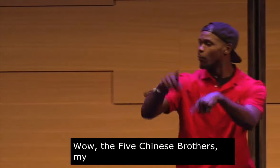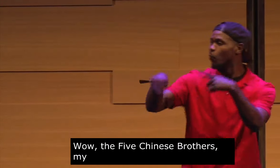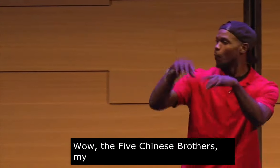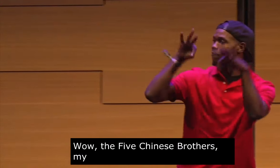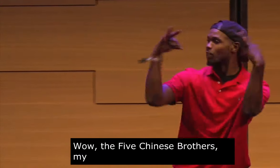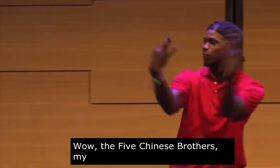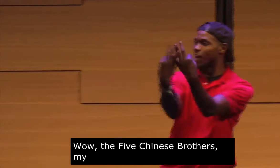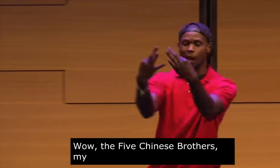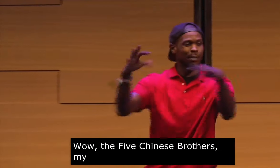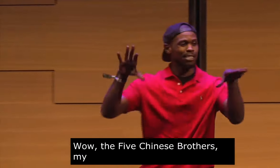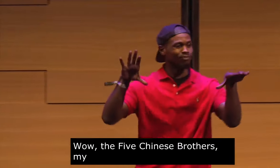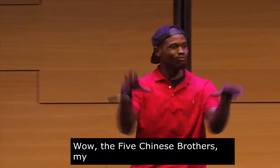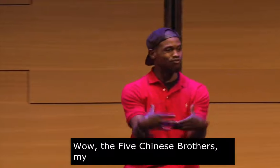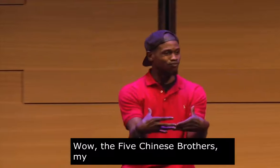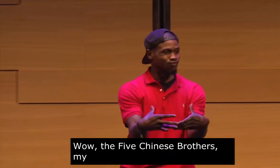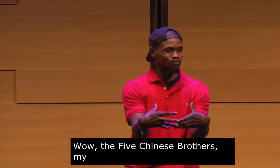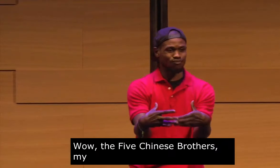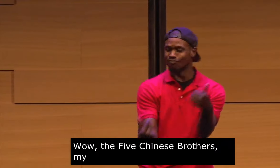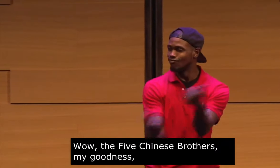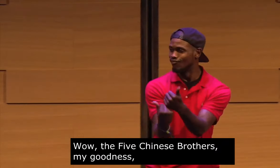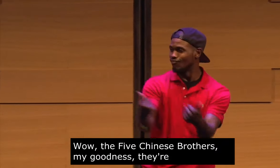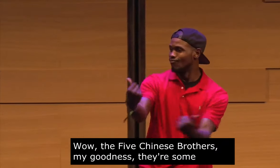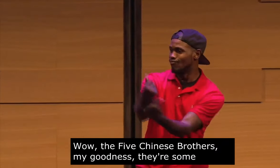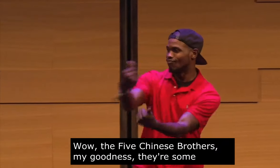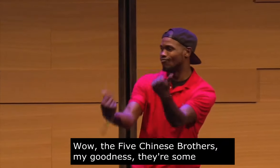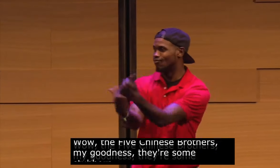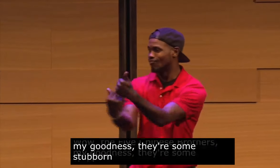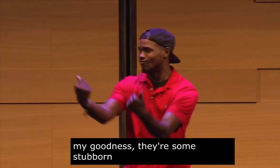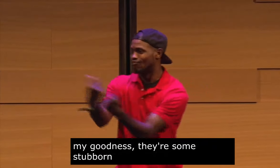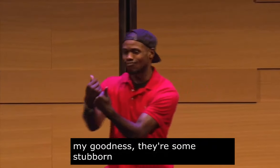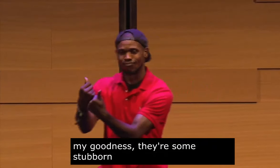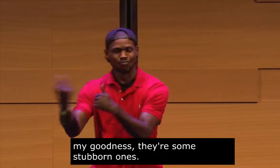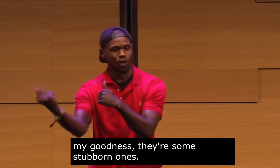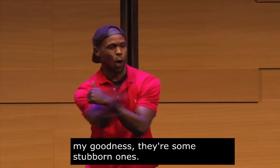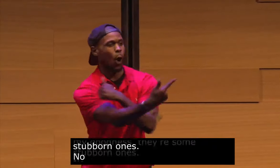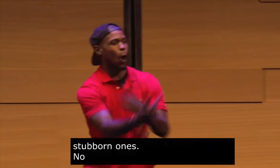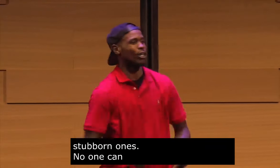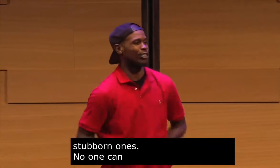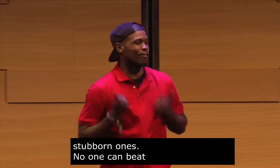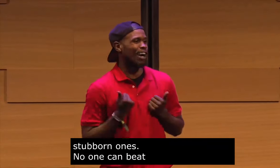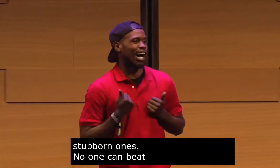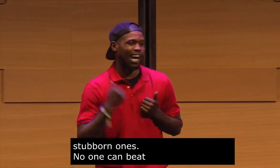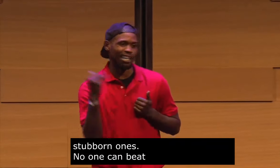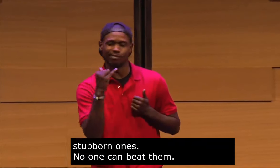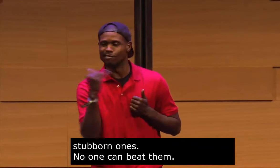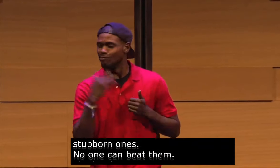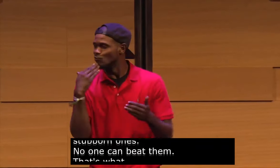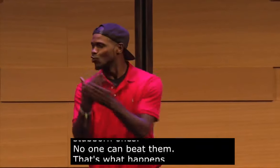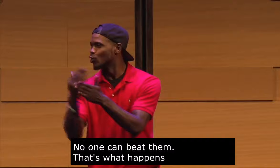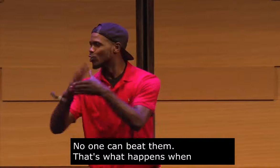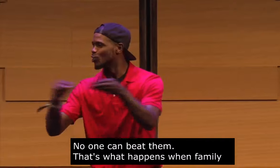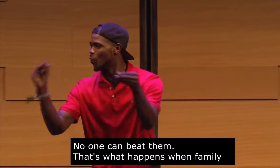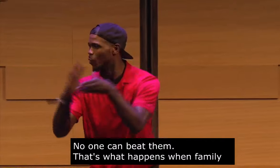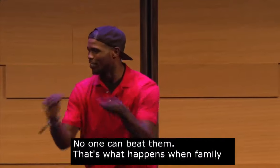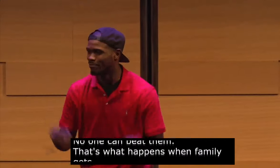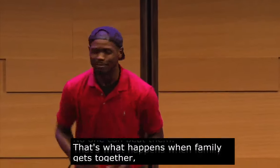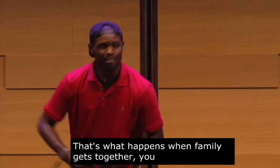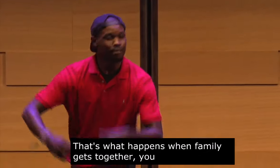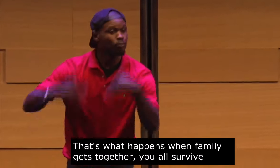impossible to beat them. You know, that's what happened when family gets together. You all survive through and